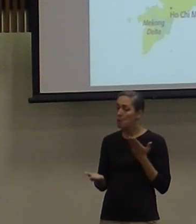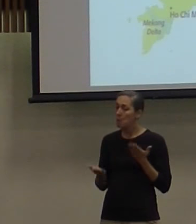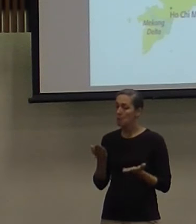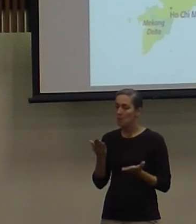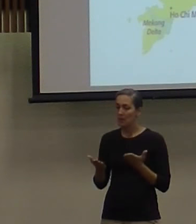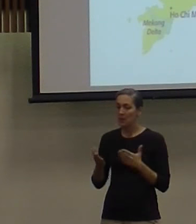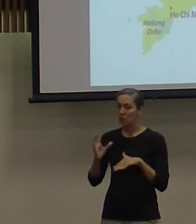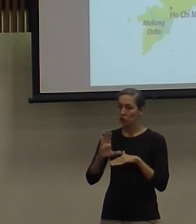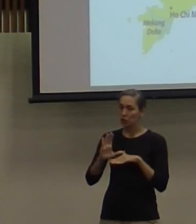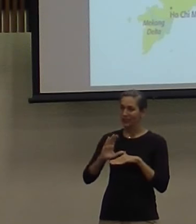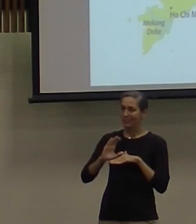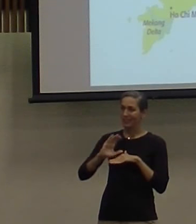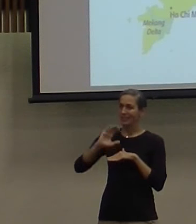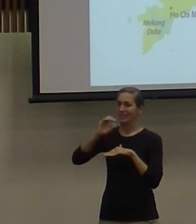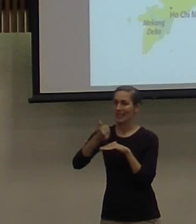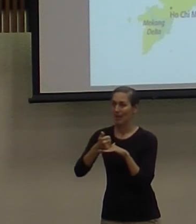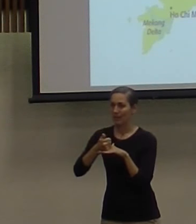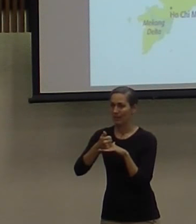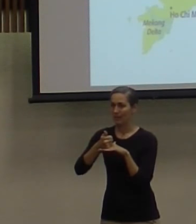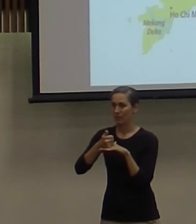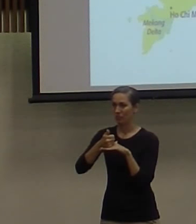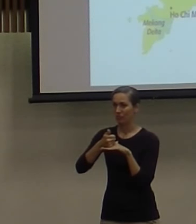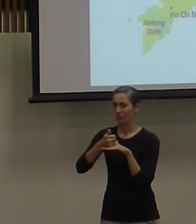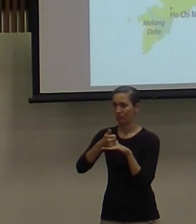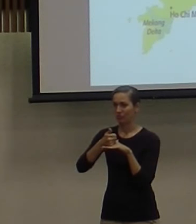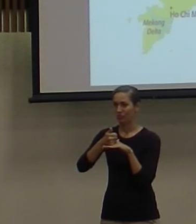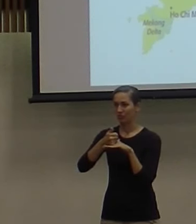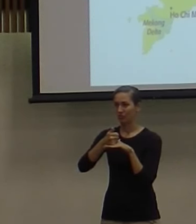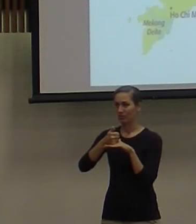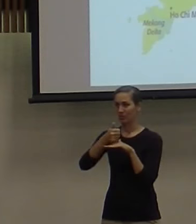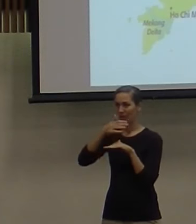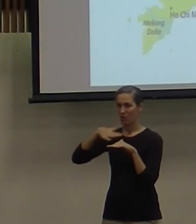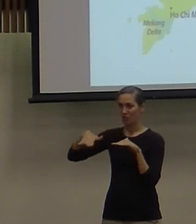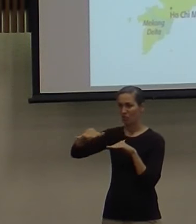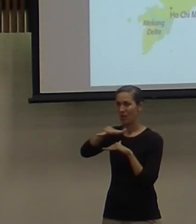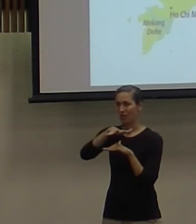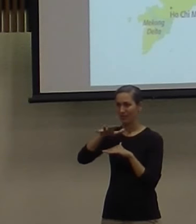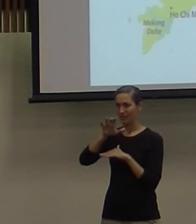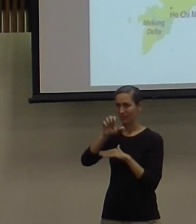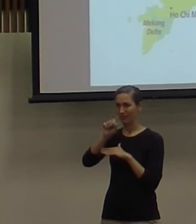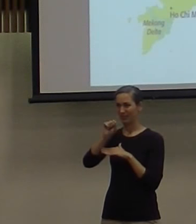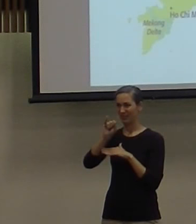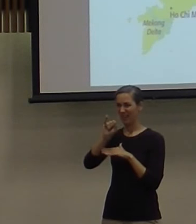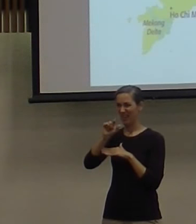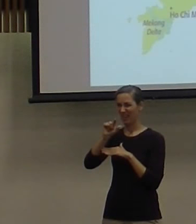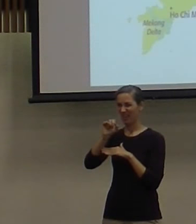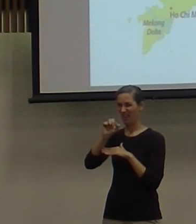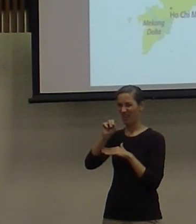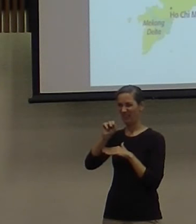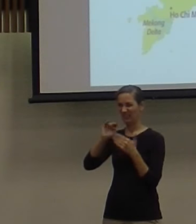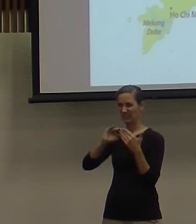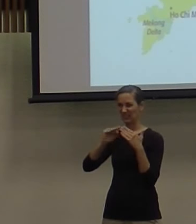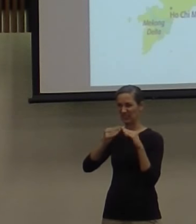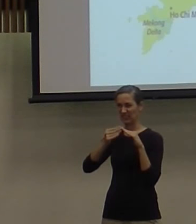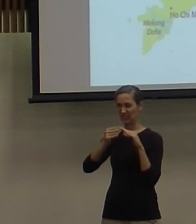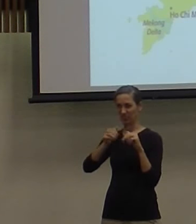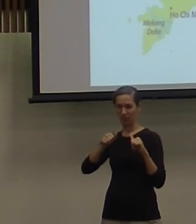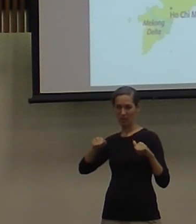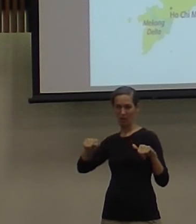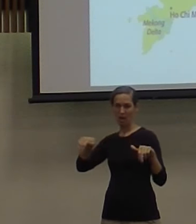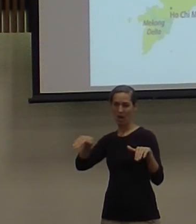church established around surround the Saigon city, which is Ho Chi Minh City right now, just surrounding area that more